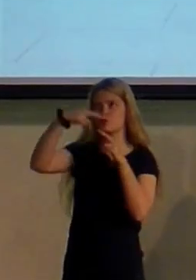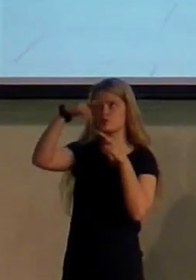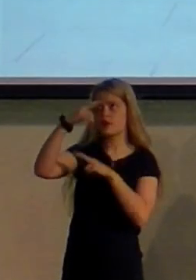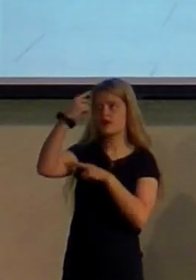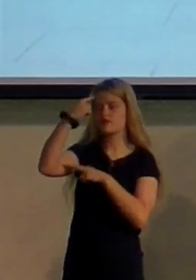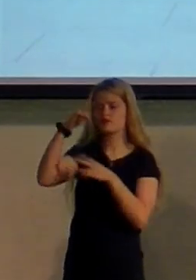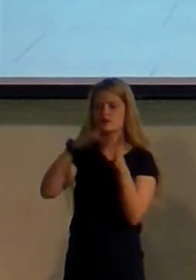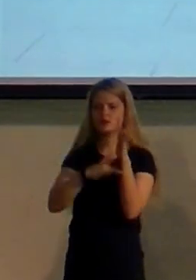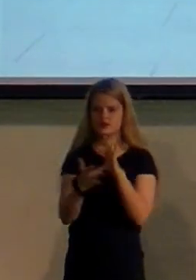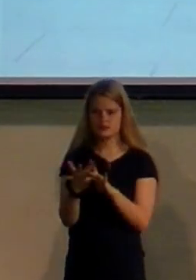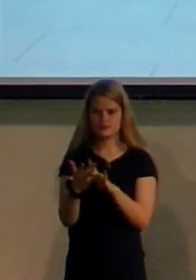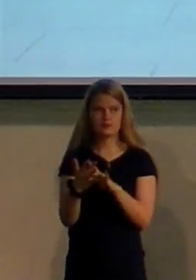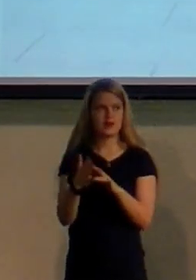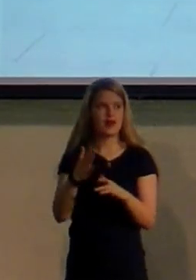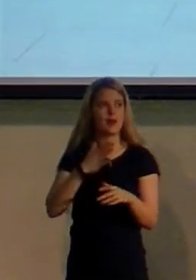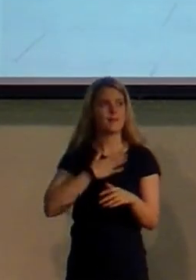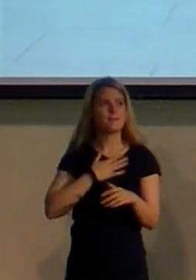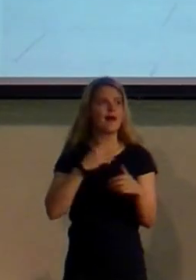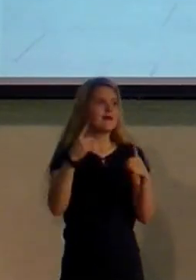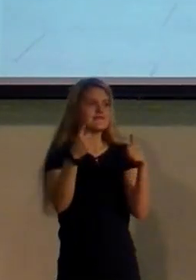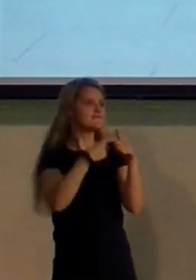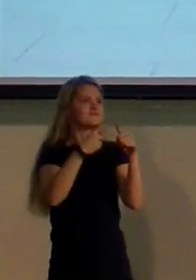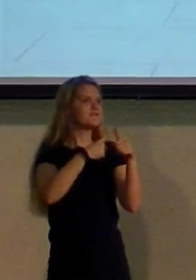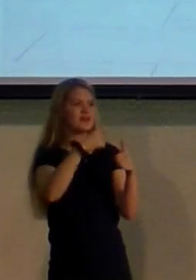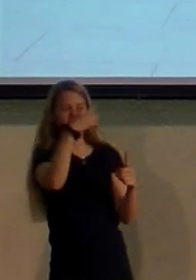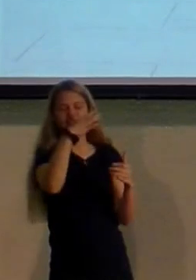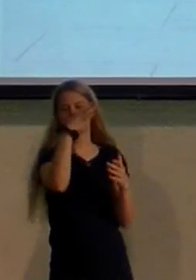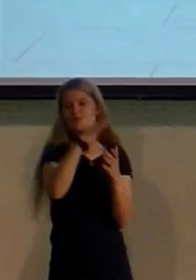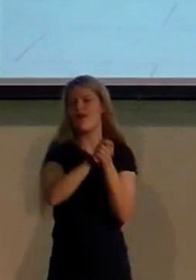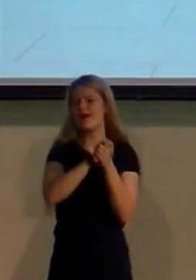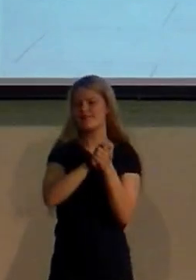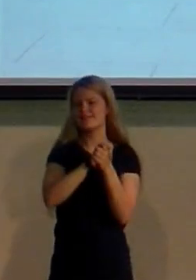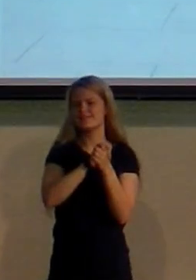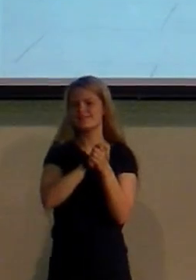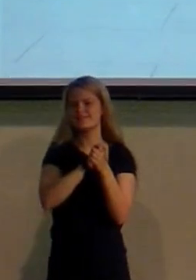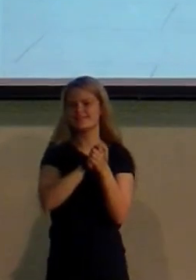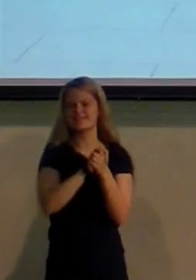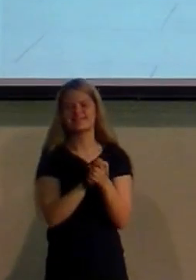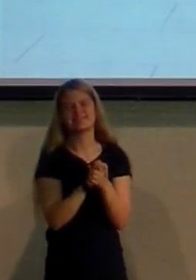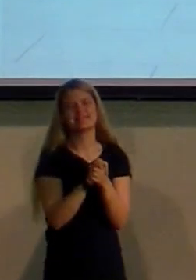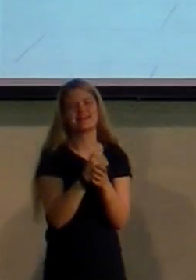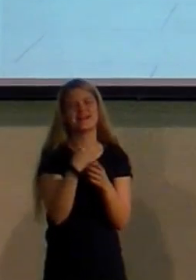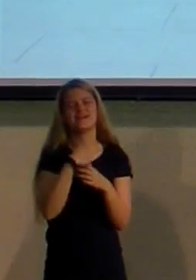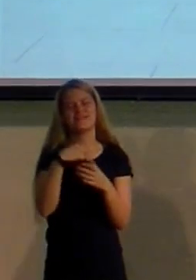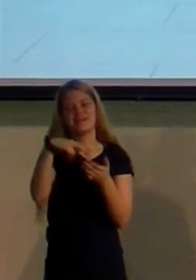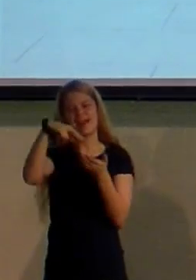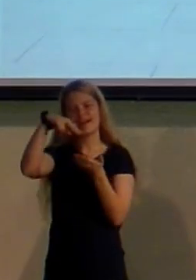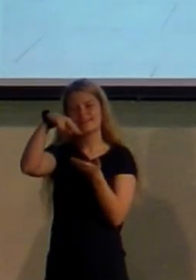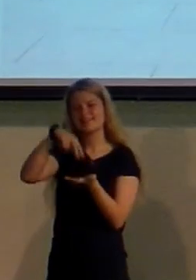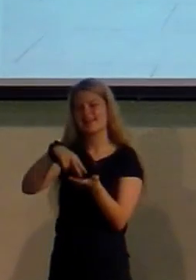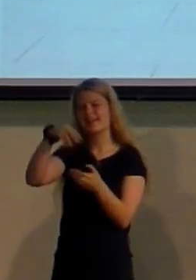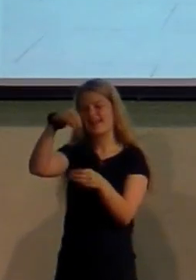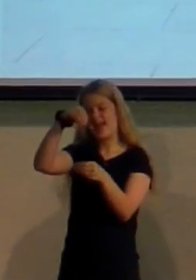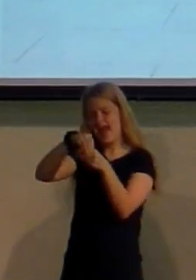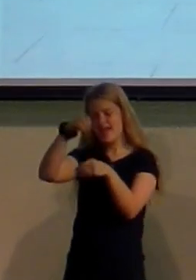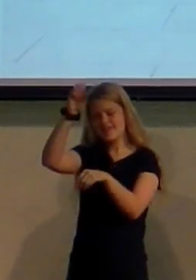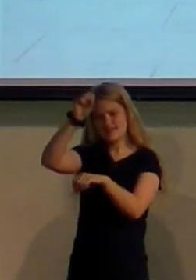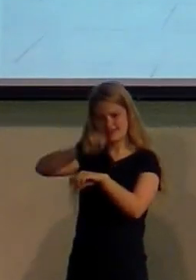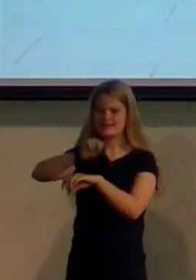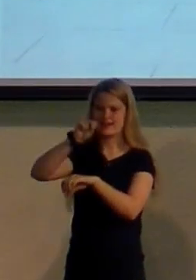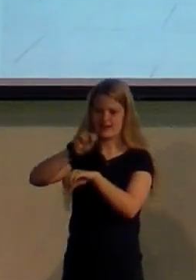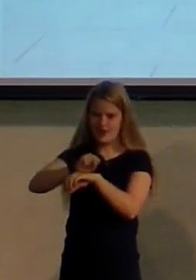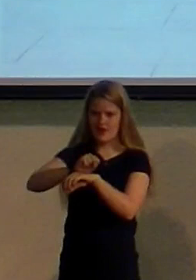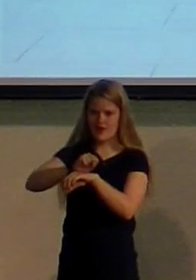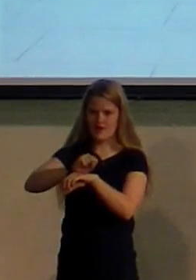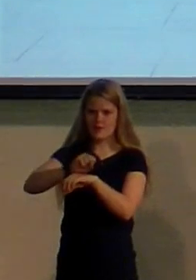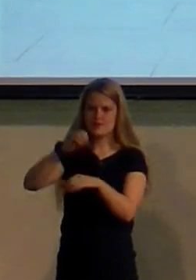And that's my first wife and I. And we are actually standing in the synagogue